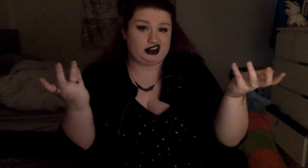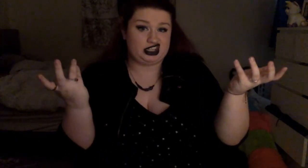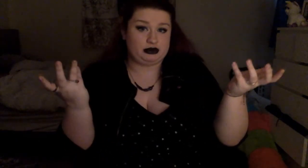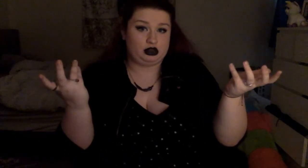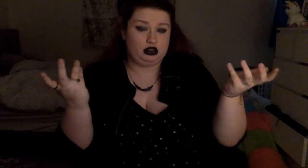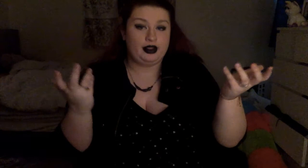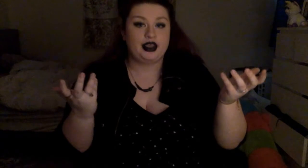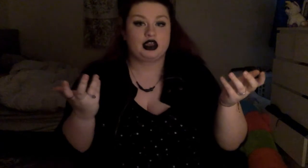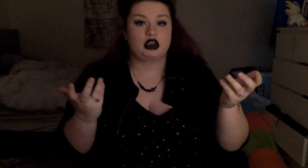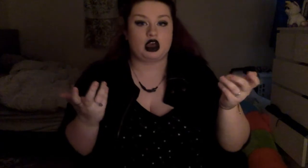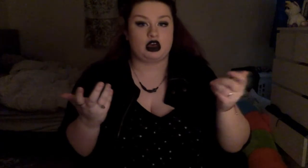fishing pole.